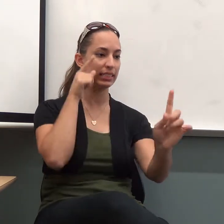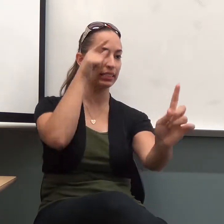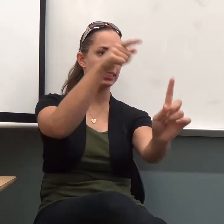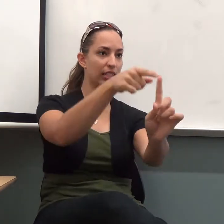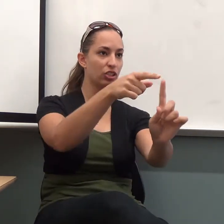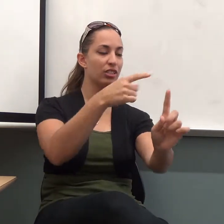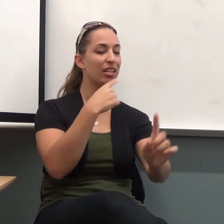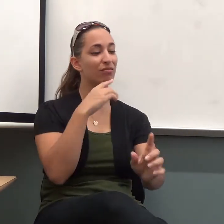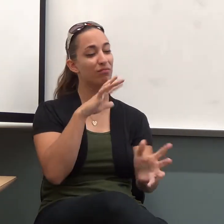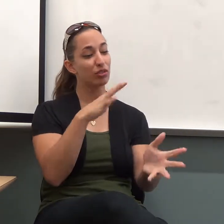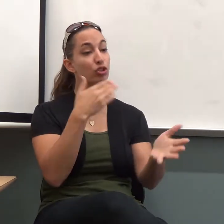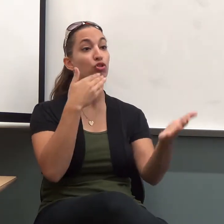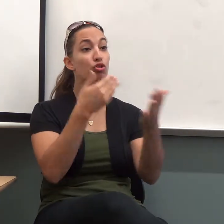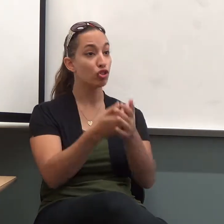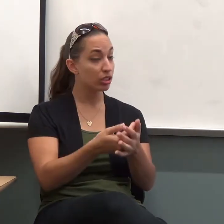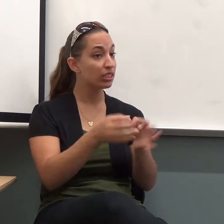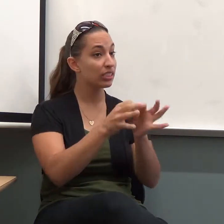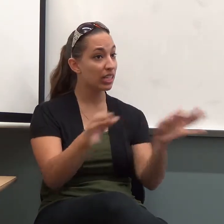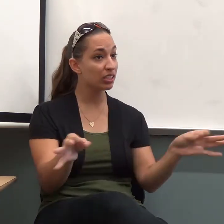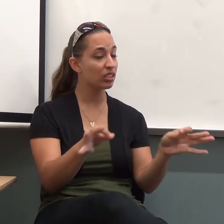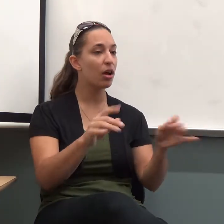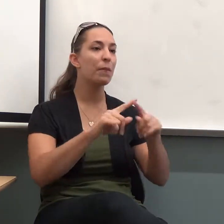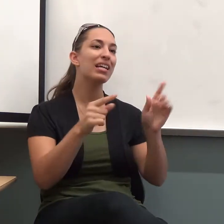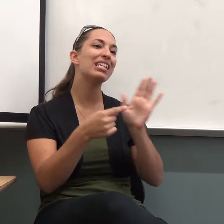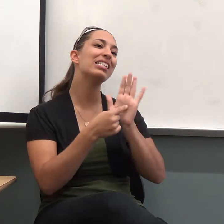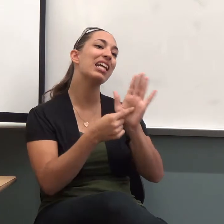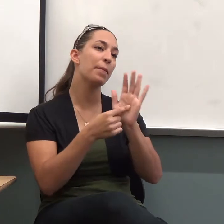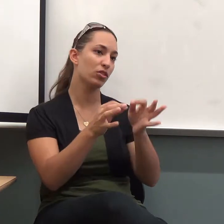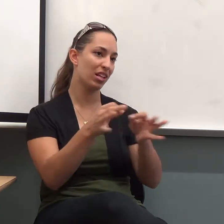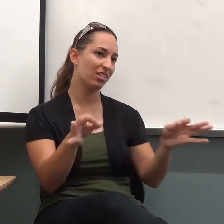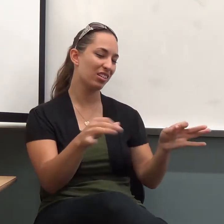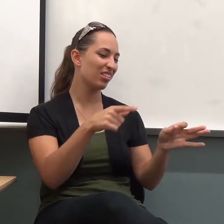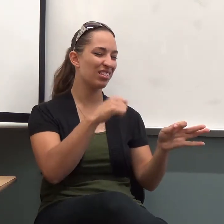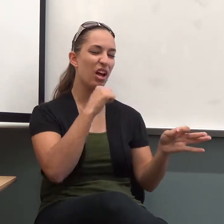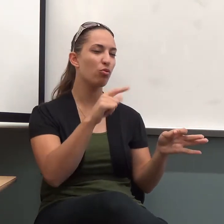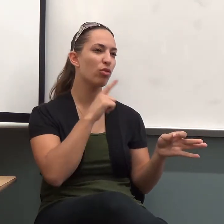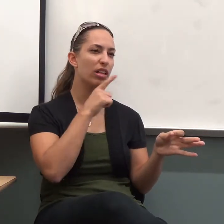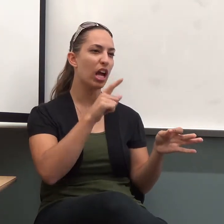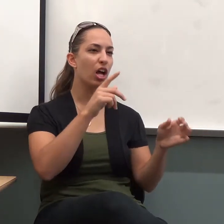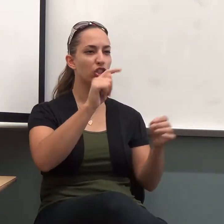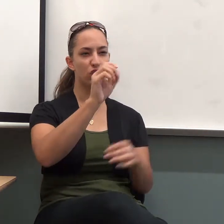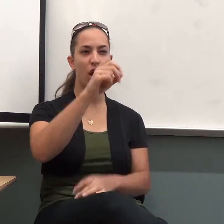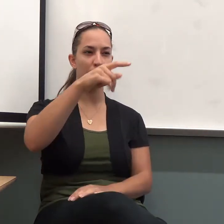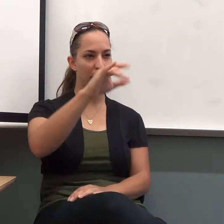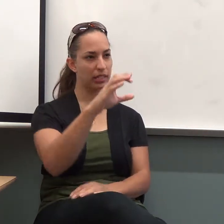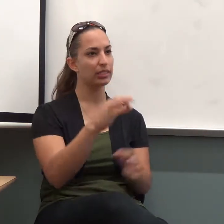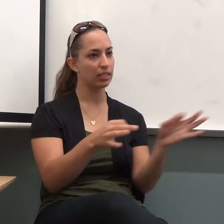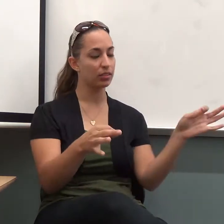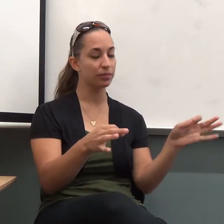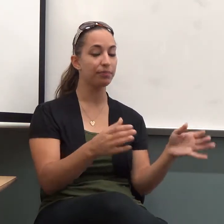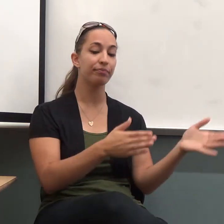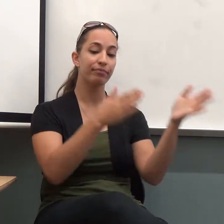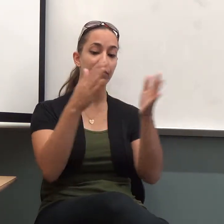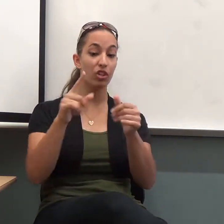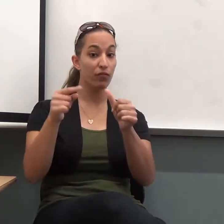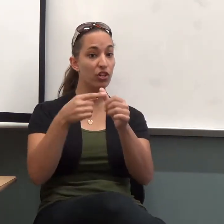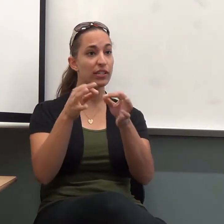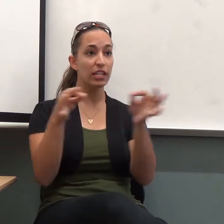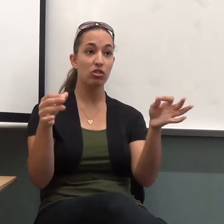that sentence is great to follow the first sentence, but the first sentence is kind of in need of some revision. So why don't we do this? Let's get rid of this